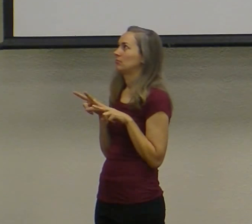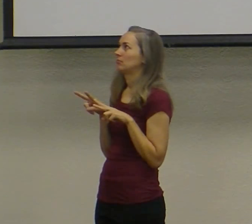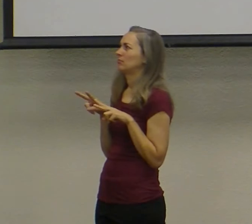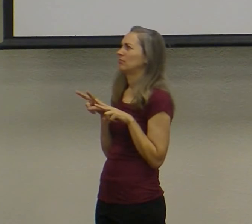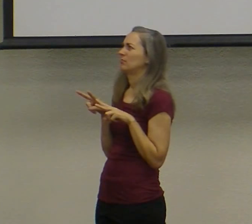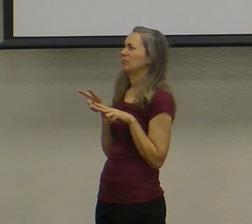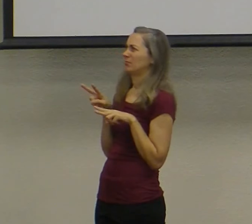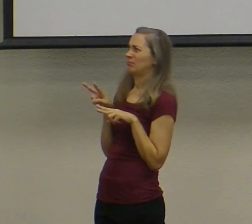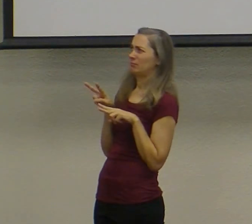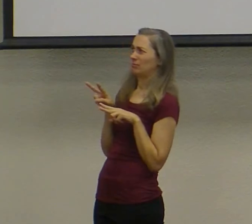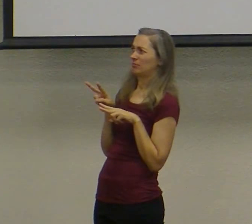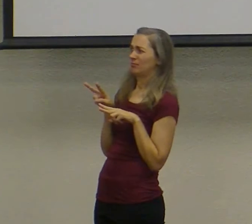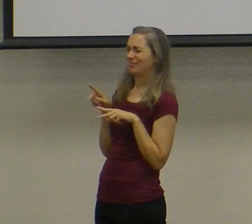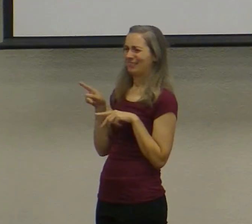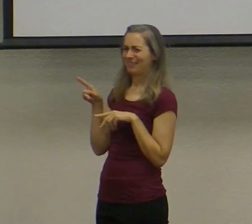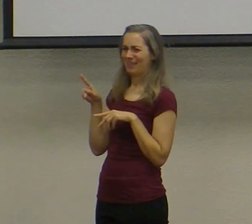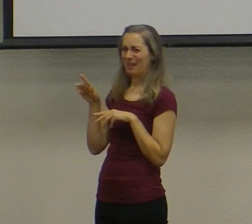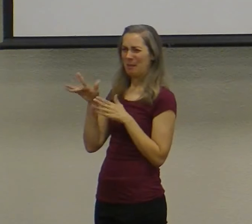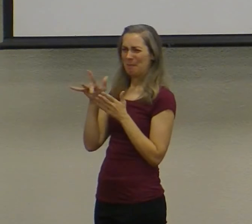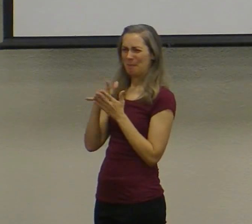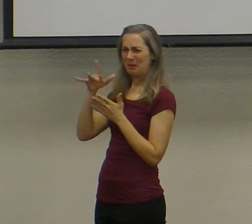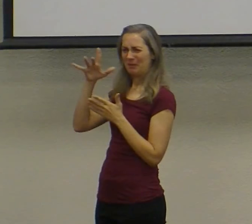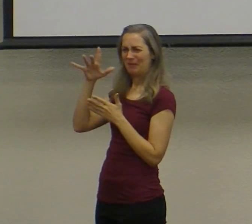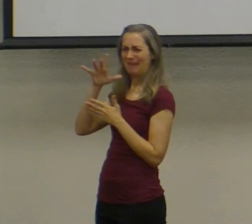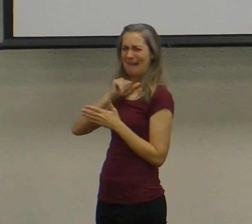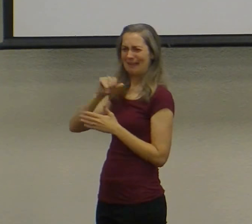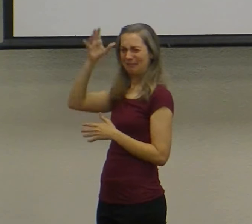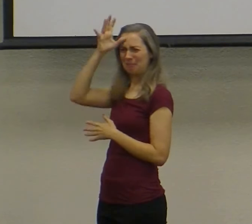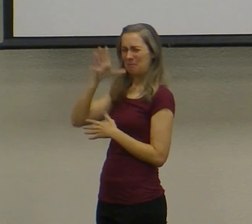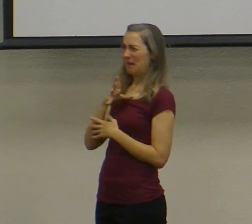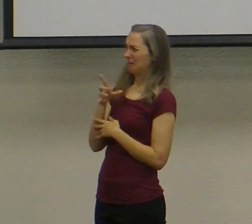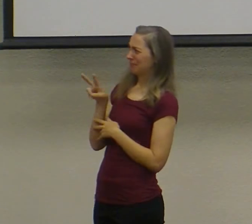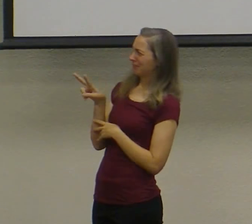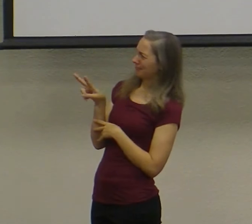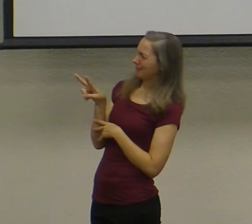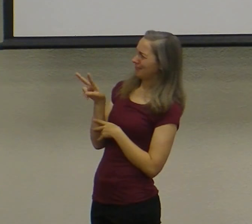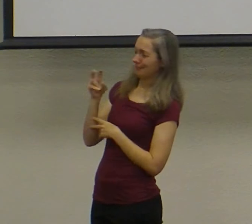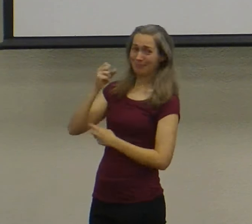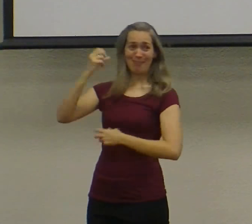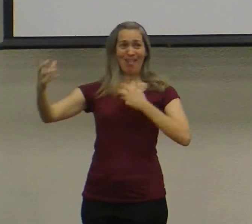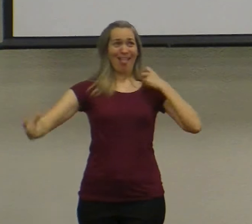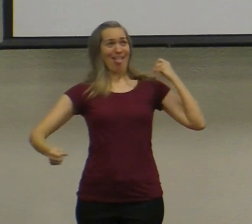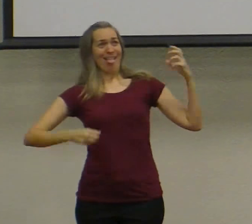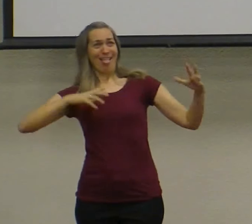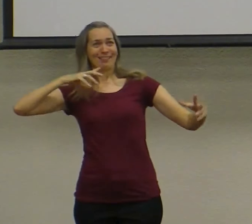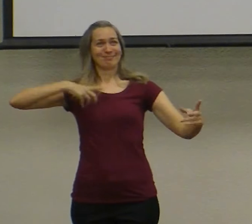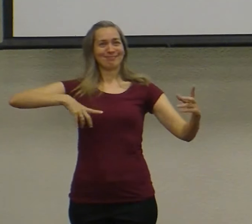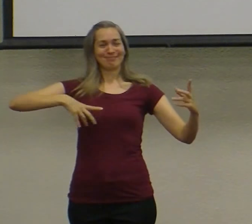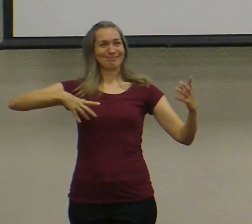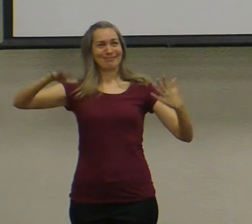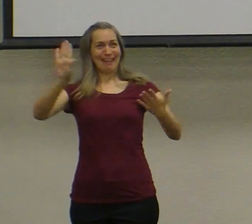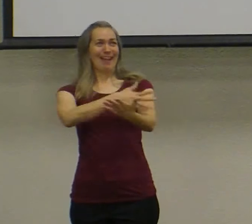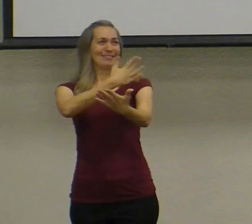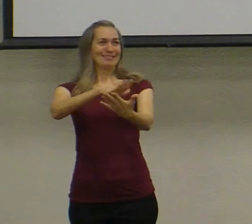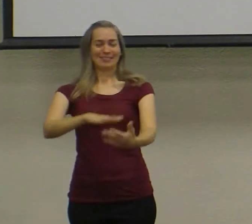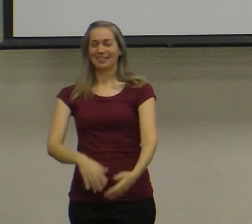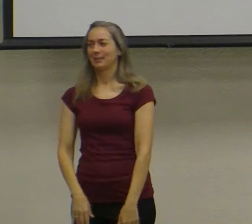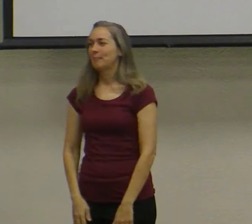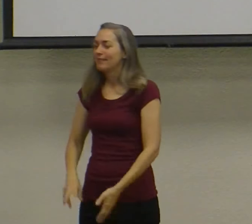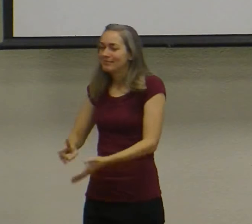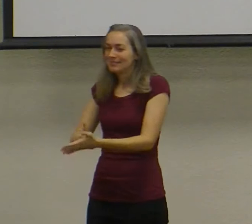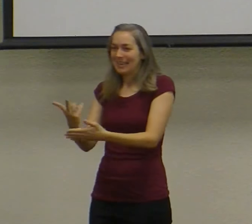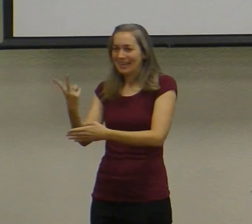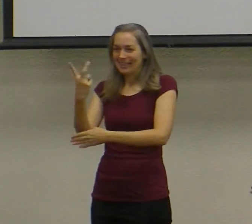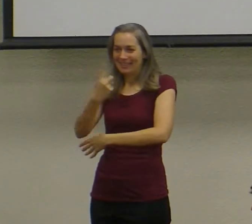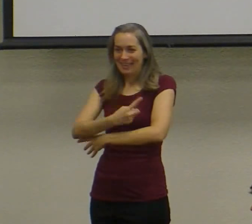aged guy is really into it. But let me tell you, by the second day, they were into it too. And by the third day, some